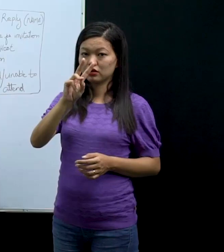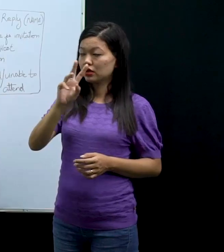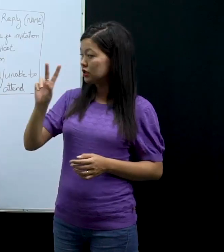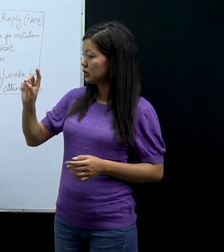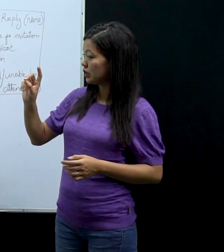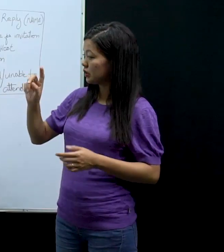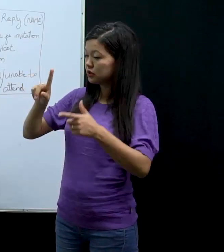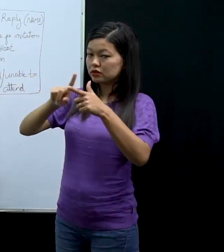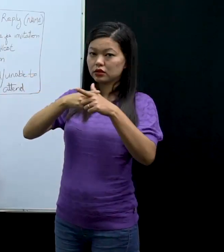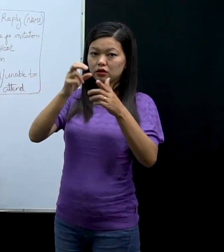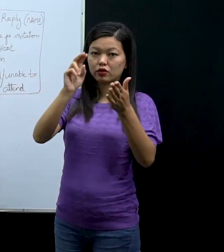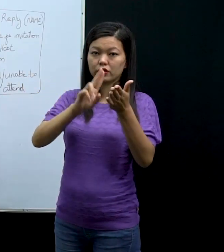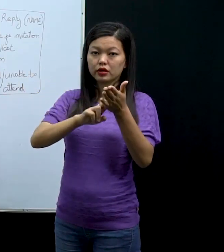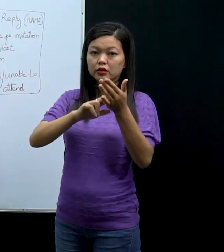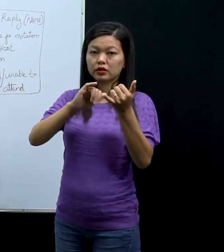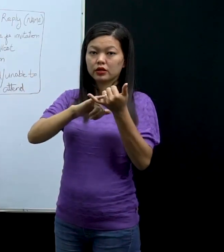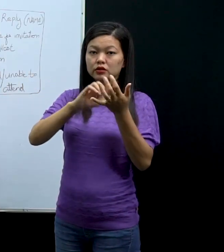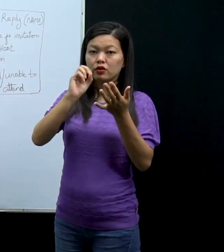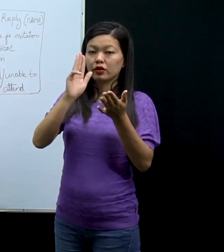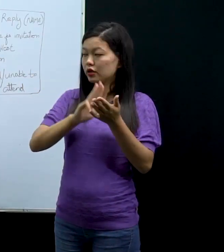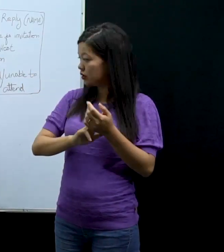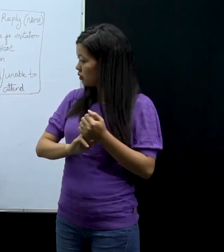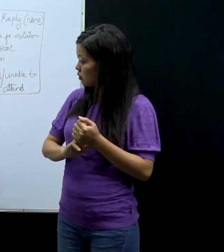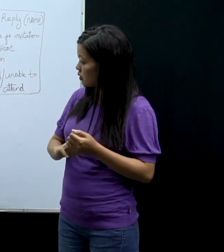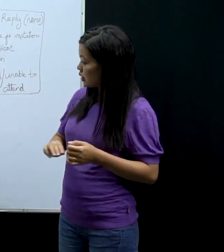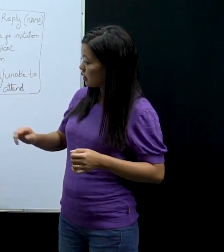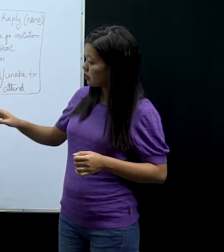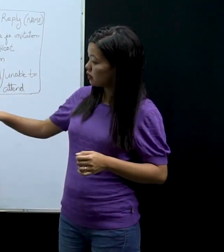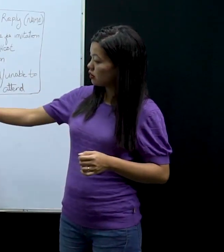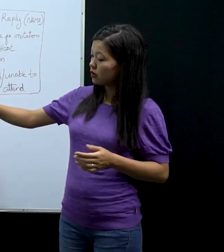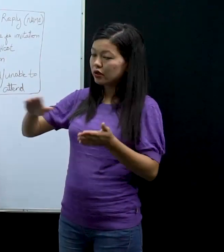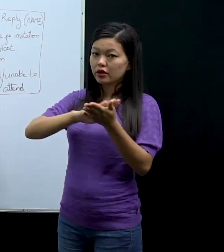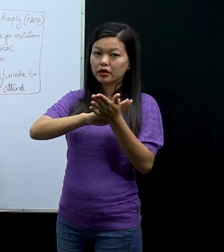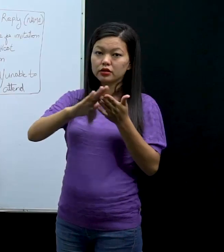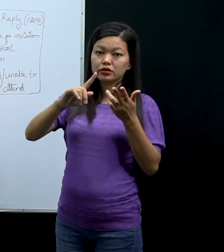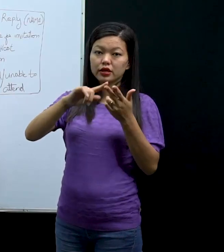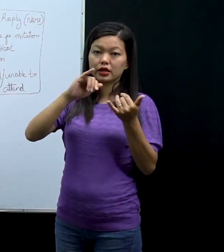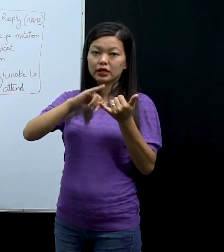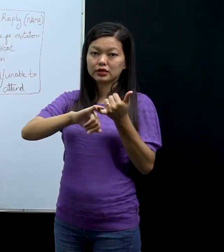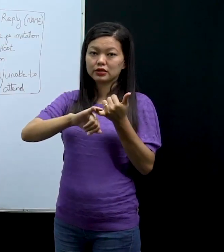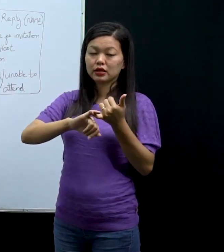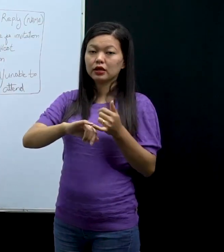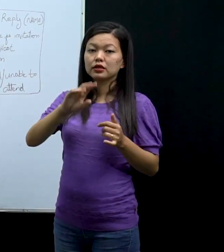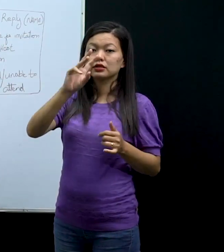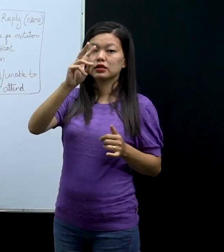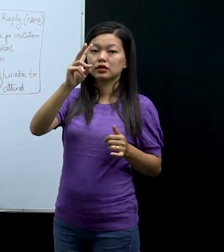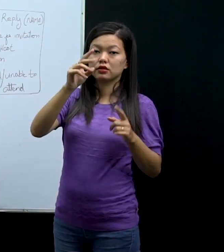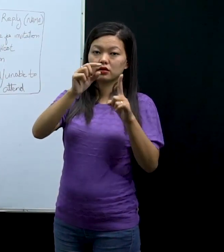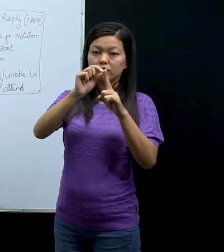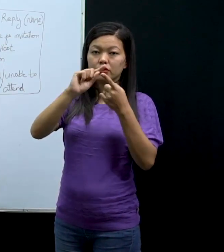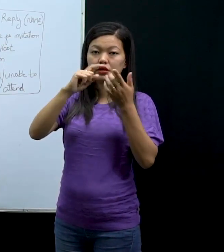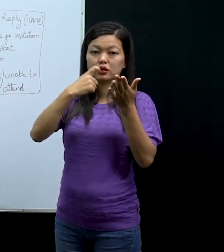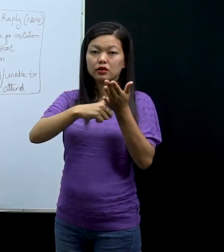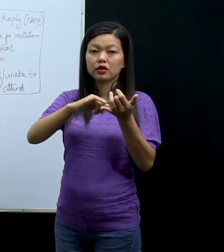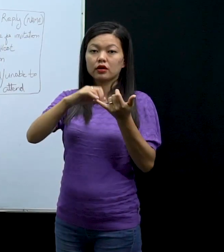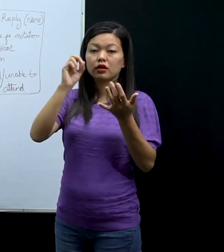okay? To his 16th birthday celebration. I've used the word 16 because majority